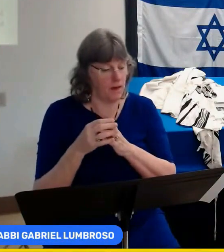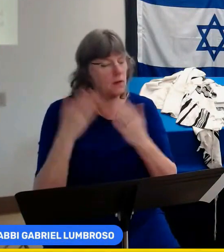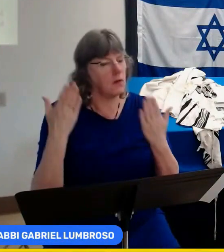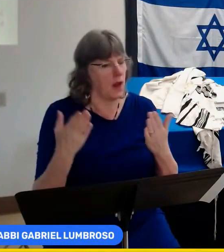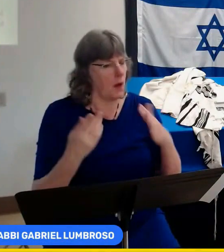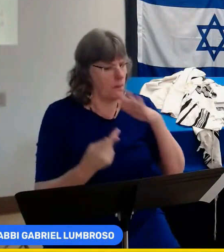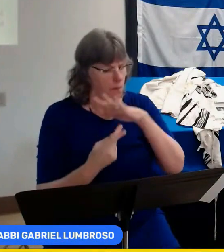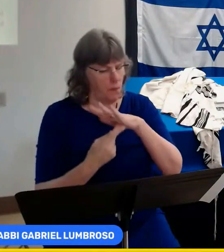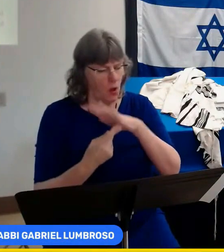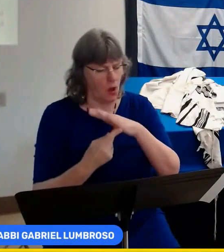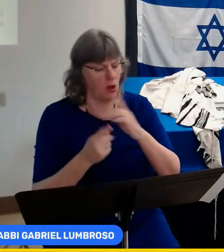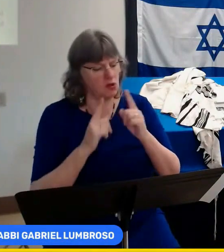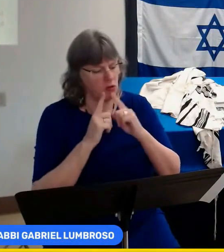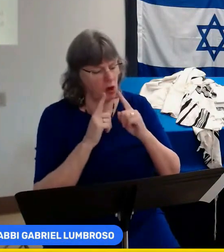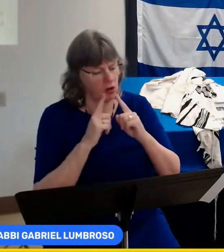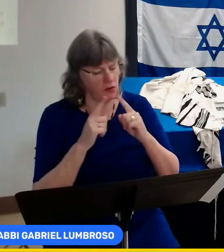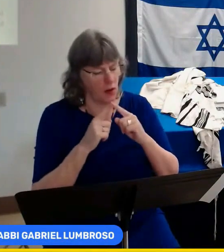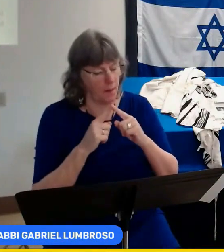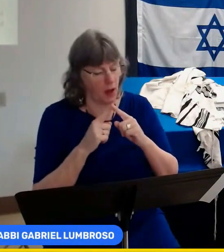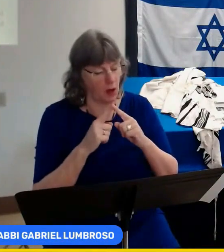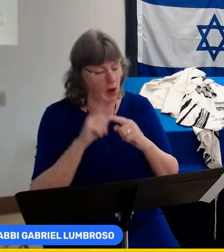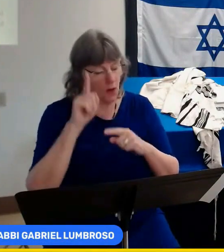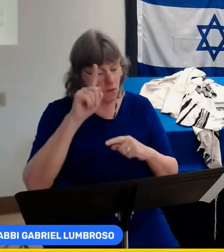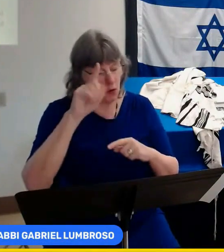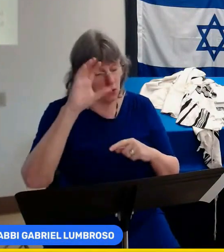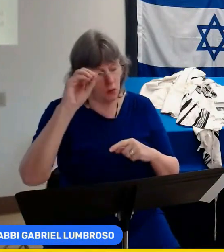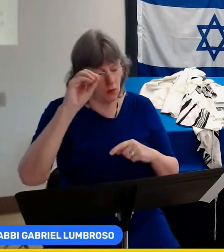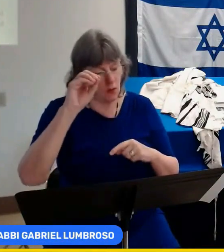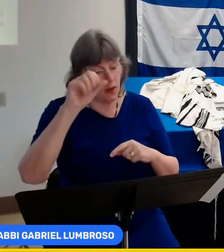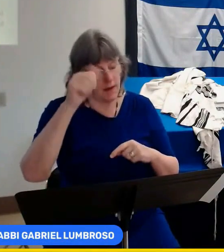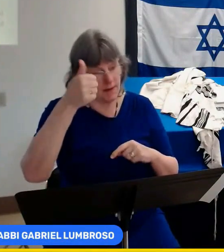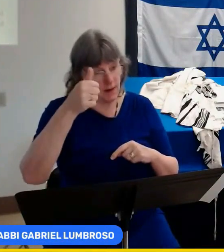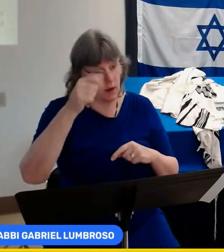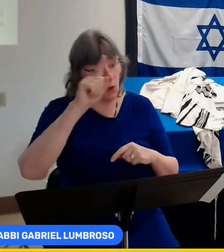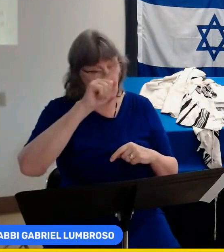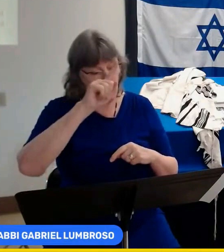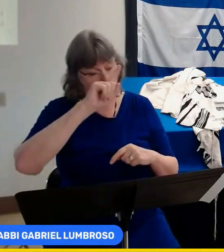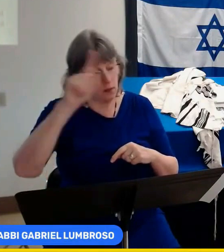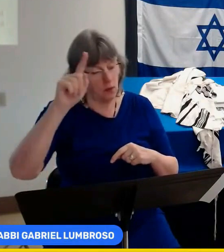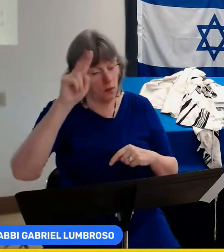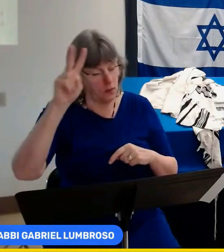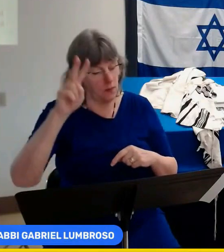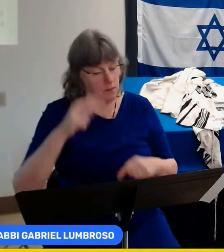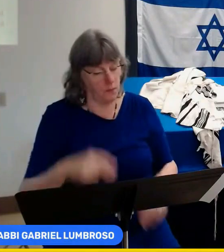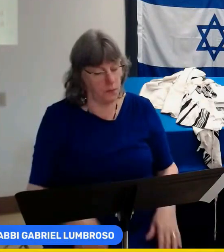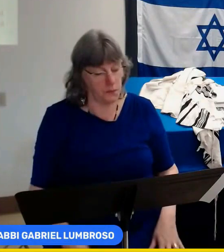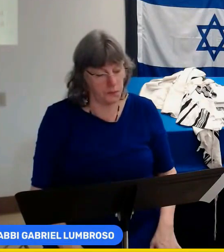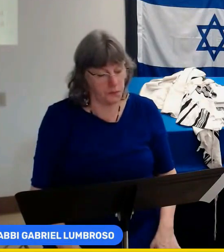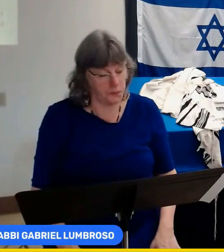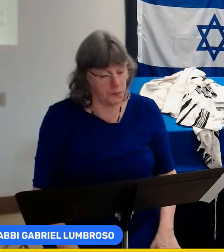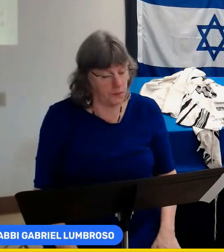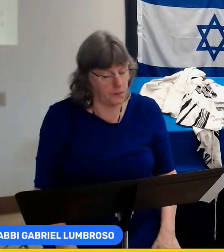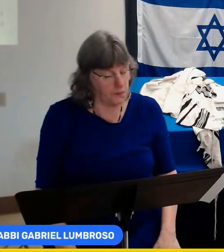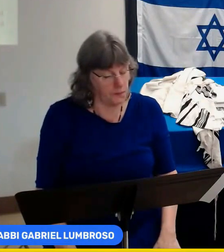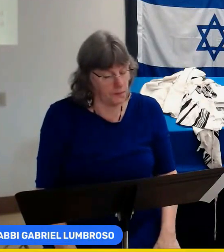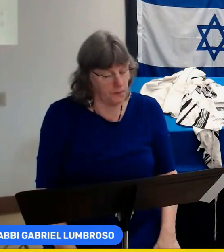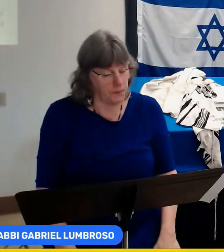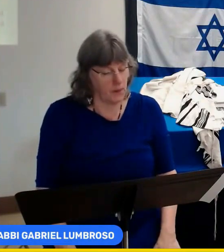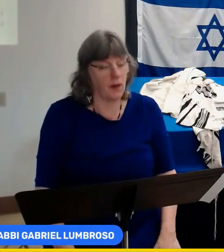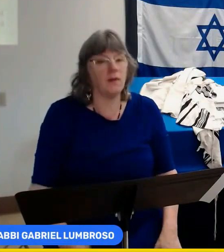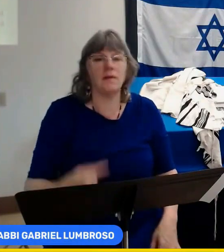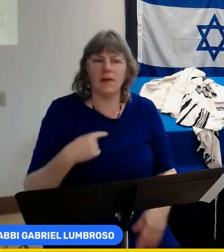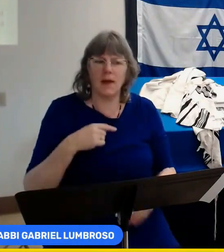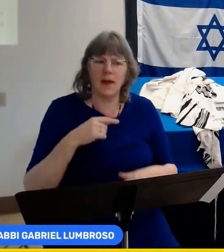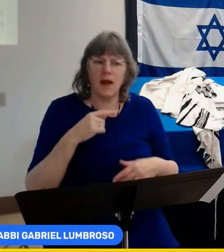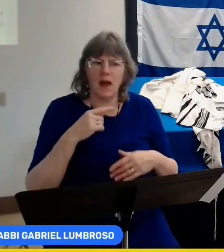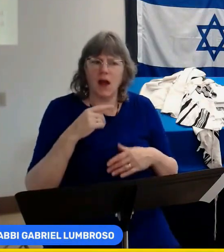principle in 1 Corinthians 10, saying, "For brothers, I don't want you to miss